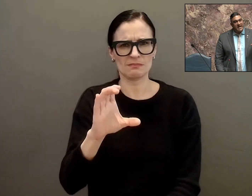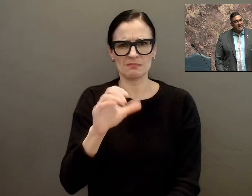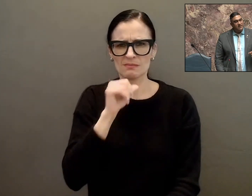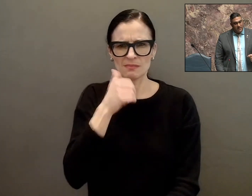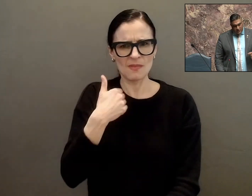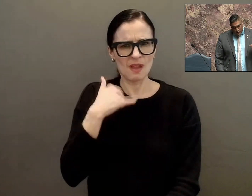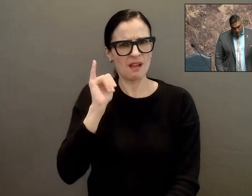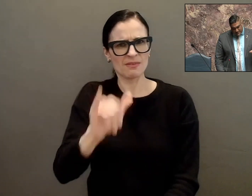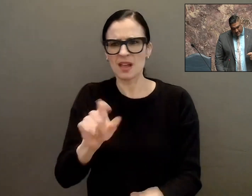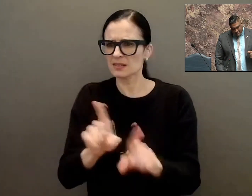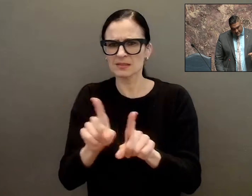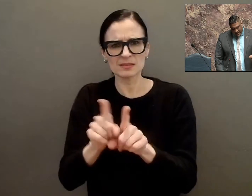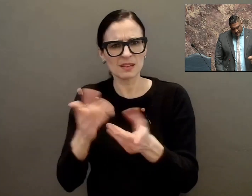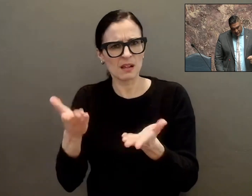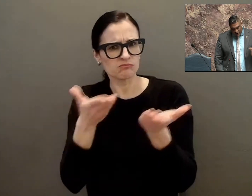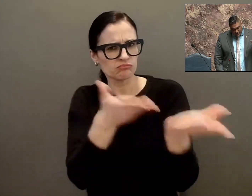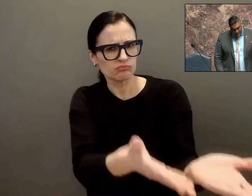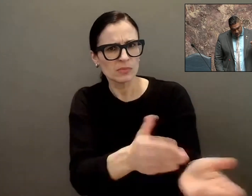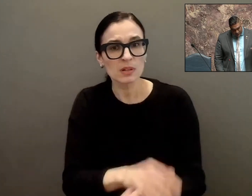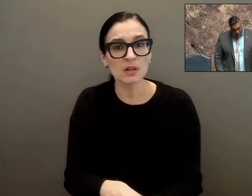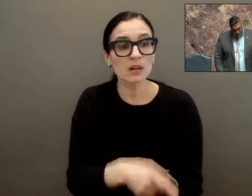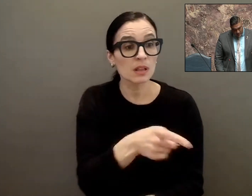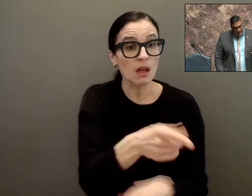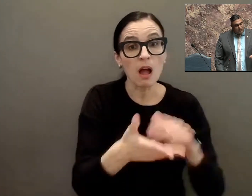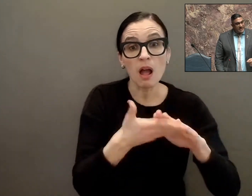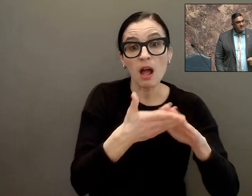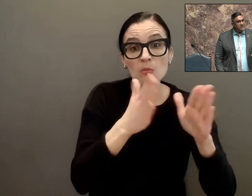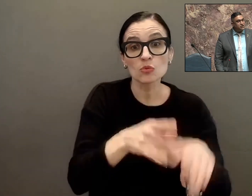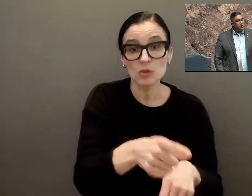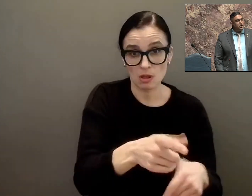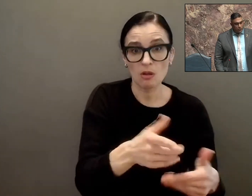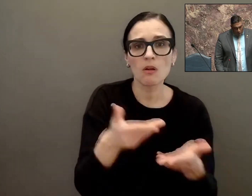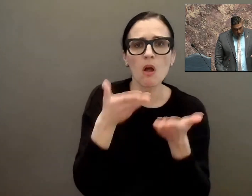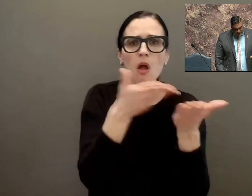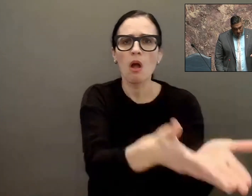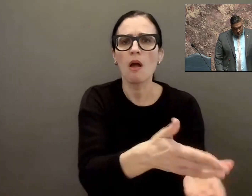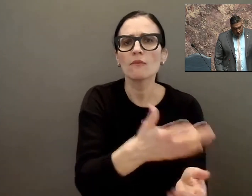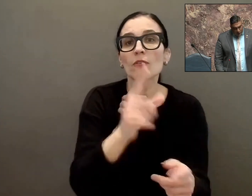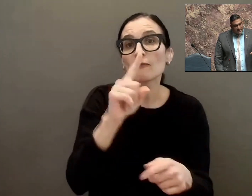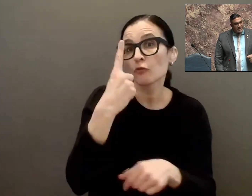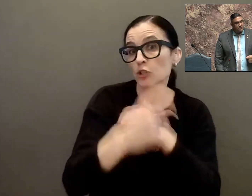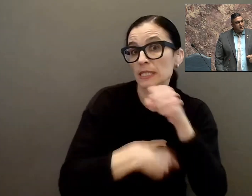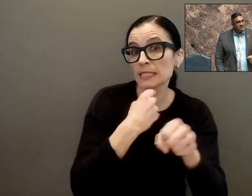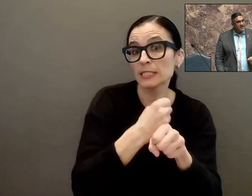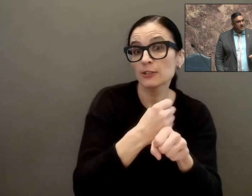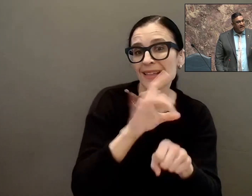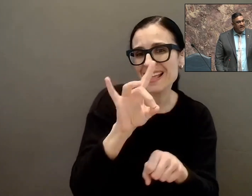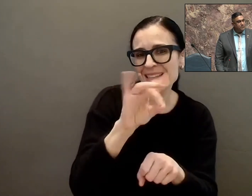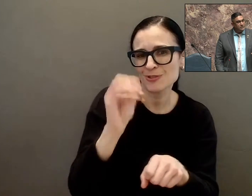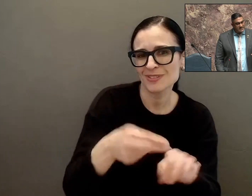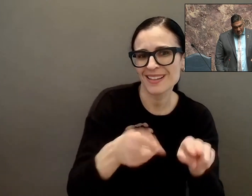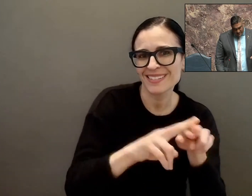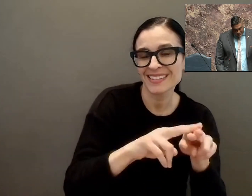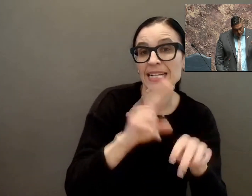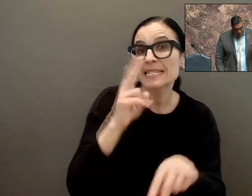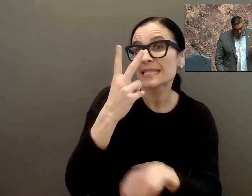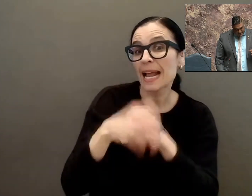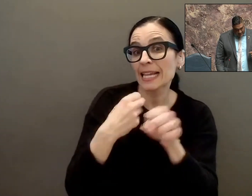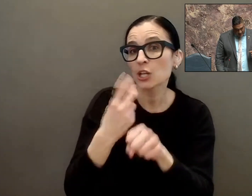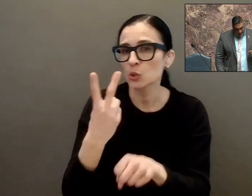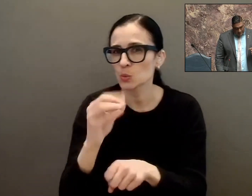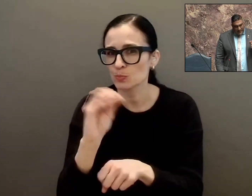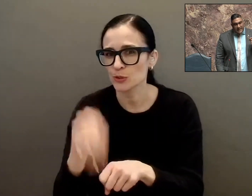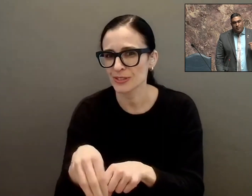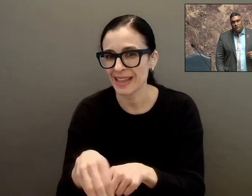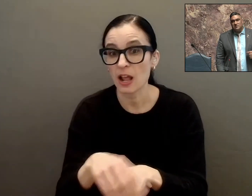year, second, 2% the second, 13% the third. BCGU wants 13%, 8%, then